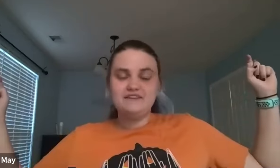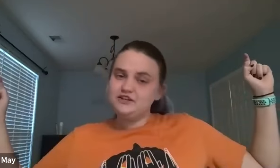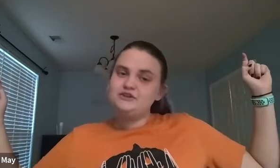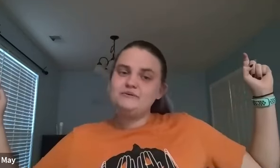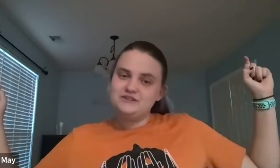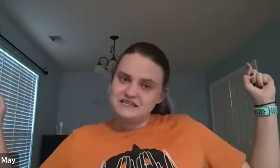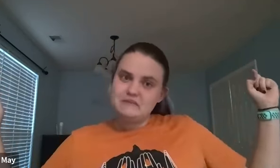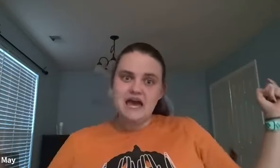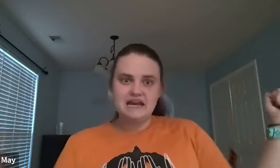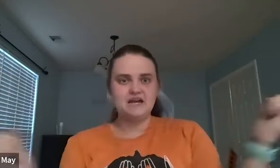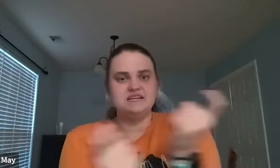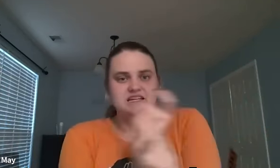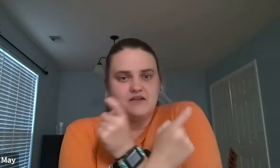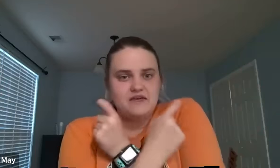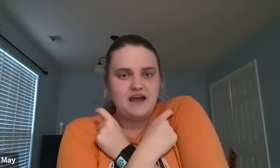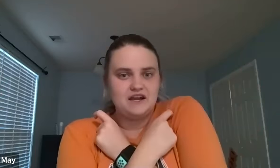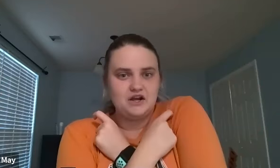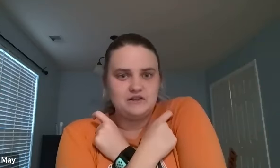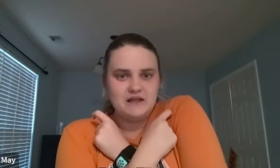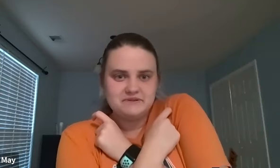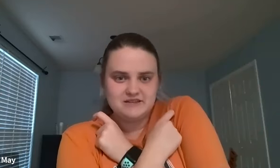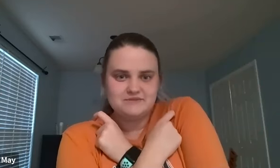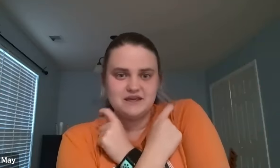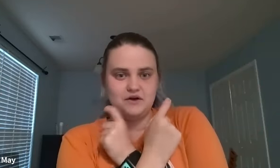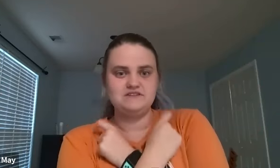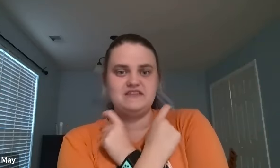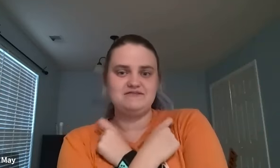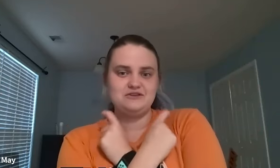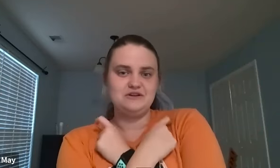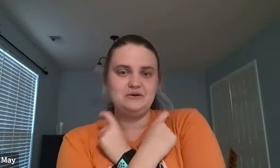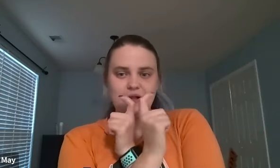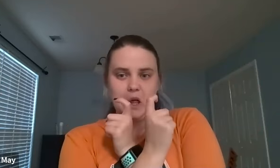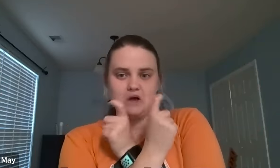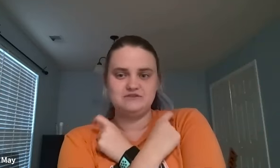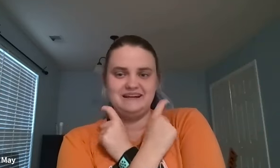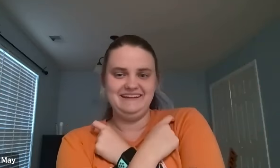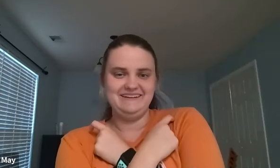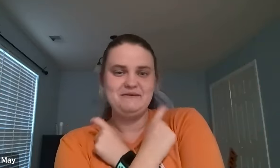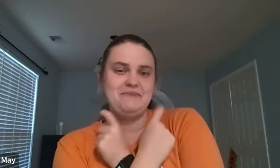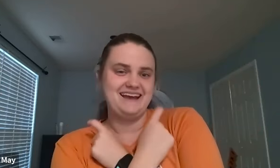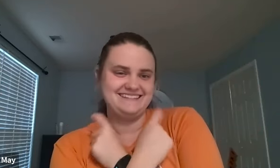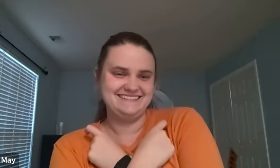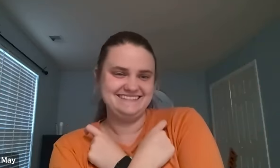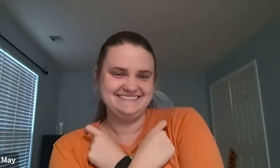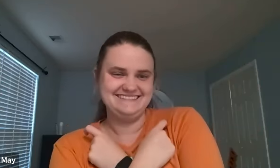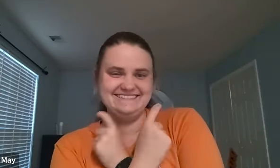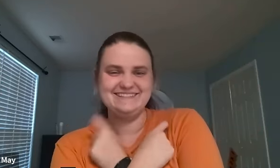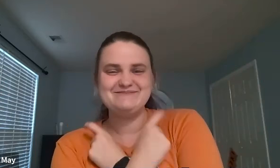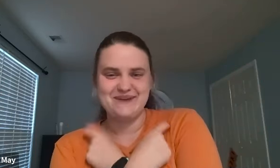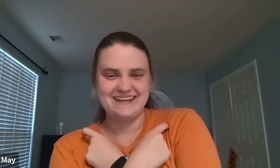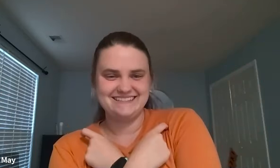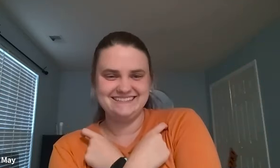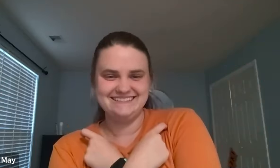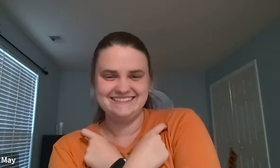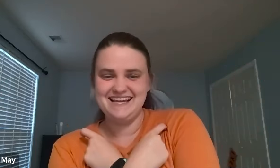like, you know, when you see a bat hang upside down, they kind of curl up into themselves and they have their little claws right here. Bat. Bat.